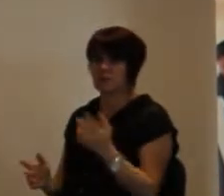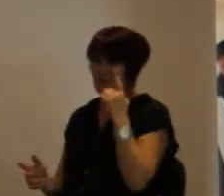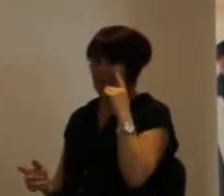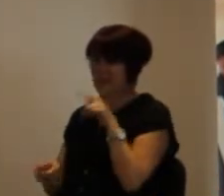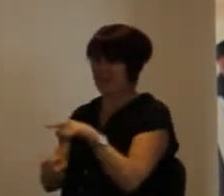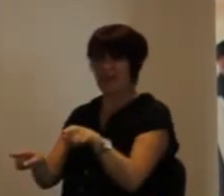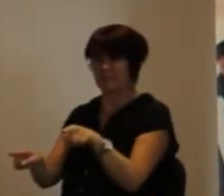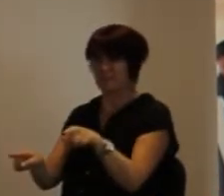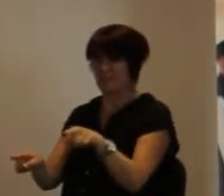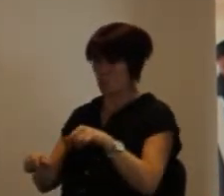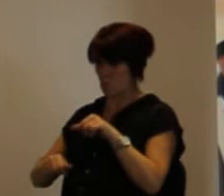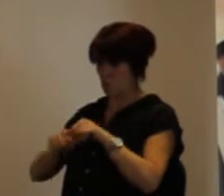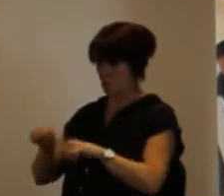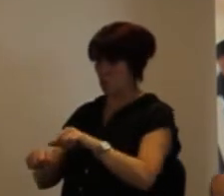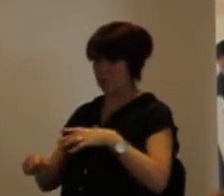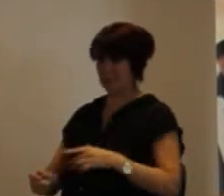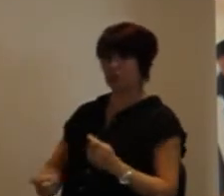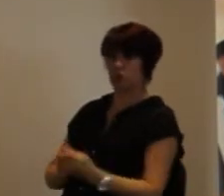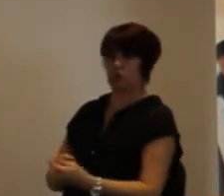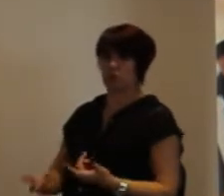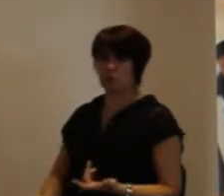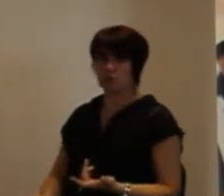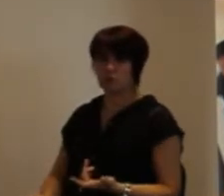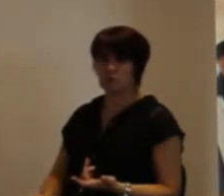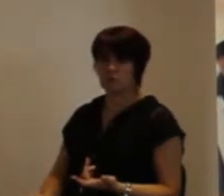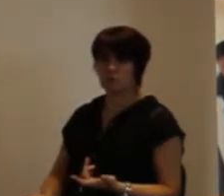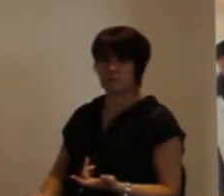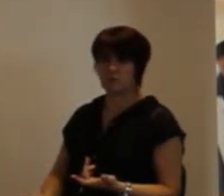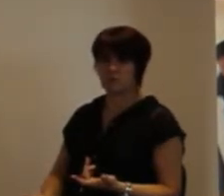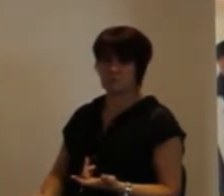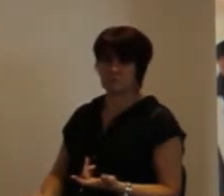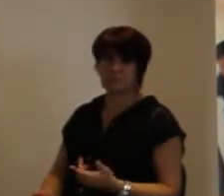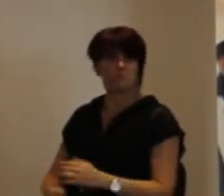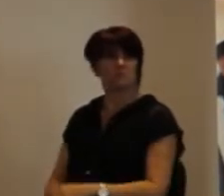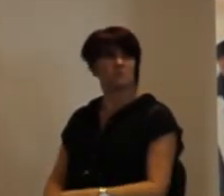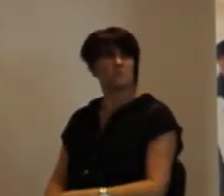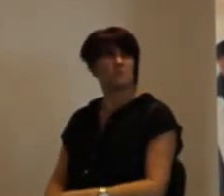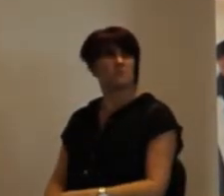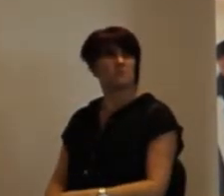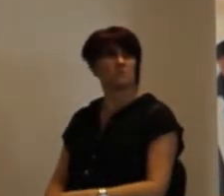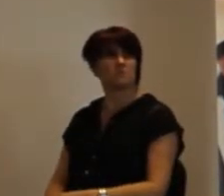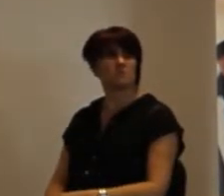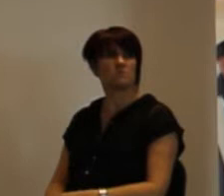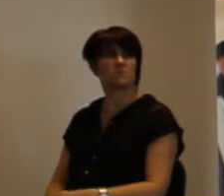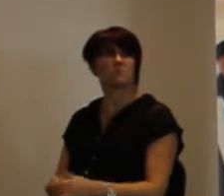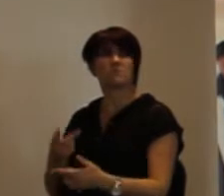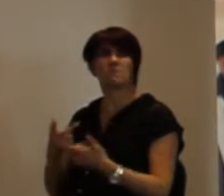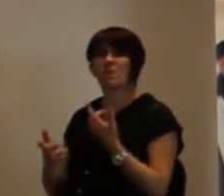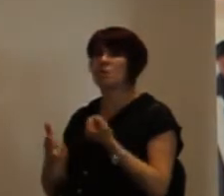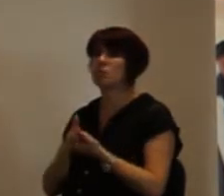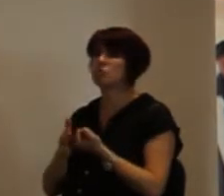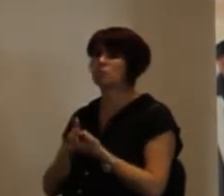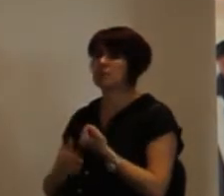adjust the whole process we're applying in terms of assessment method. And then another constraint, the final constraint